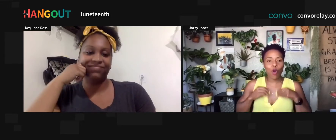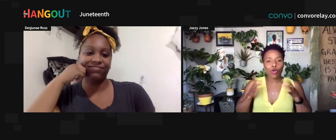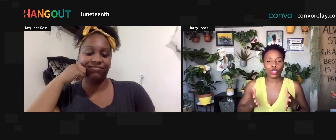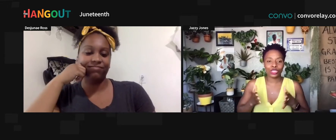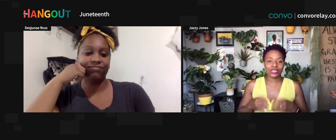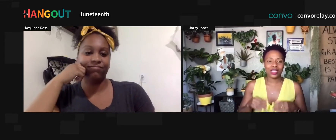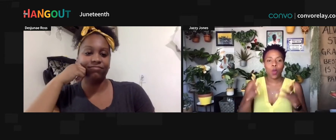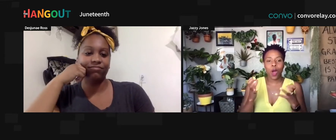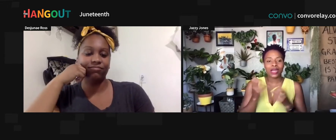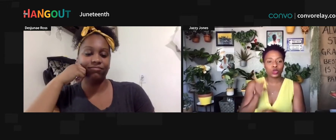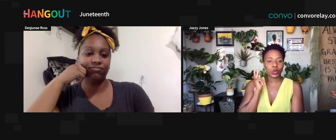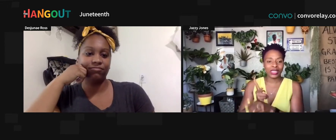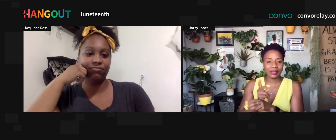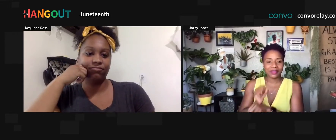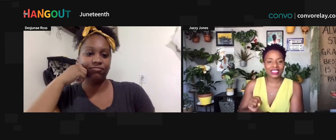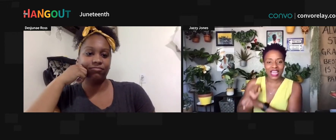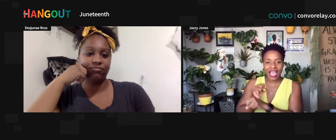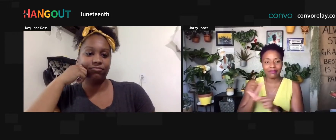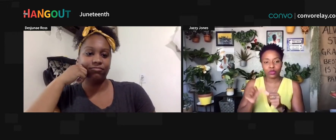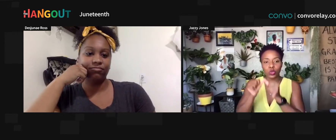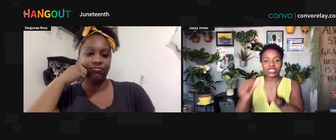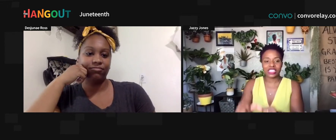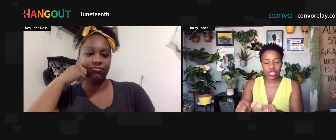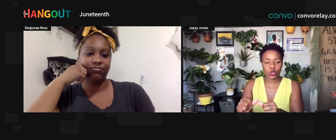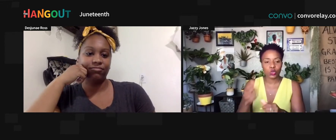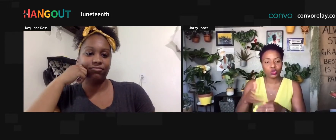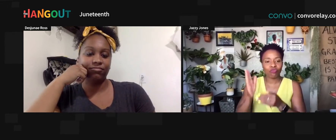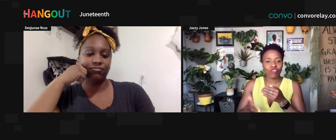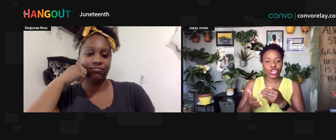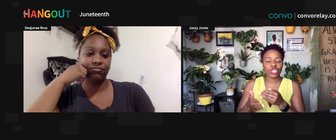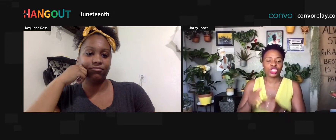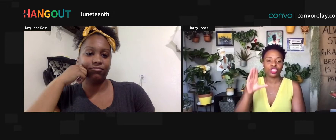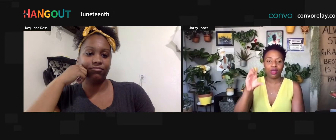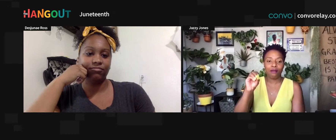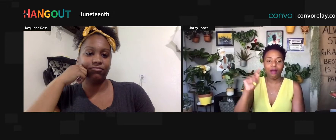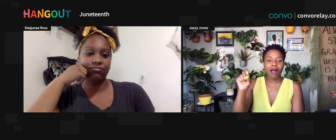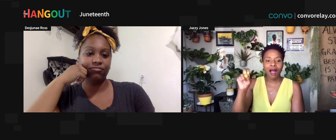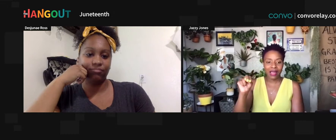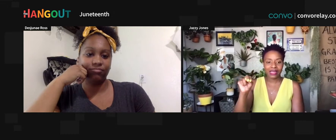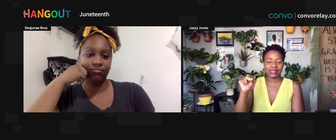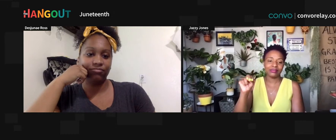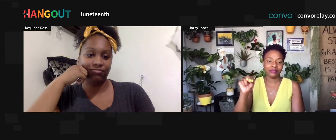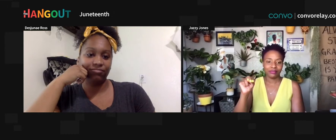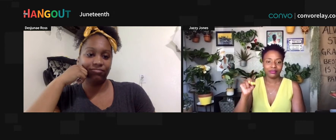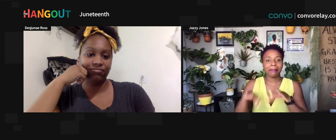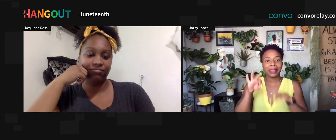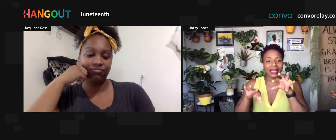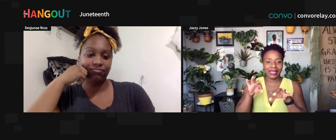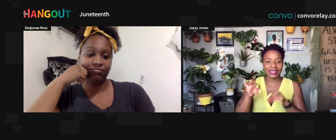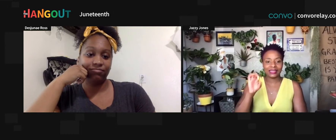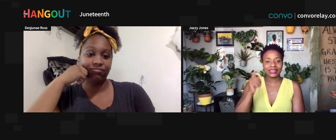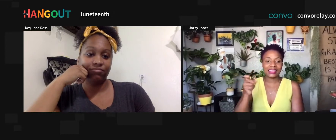reasons, the Confederate or the Southern slaveholders wanted to continue to have